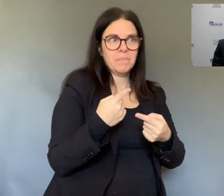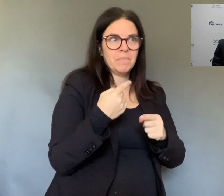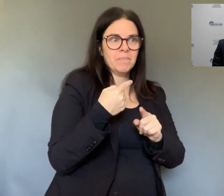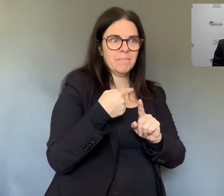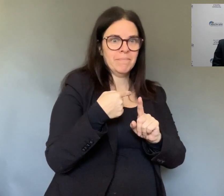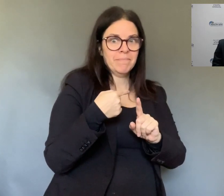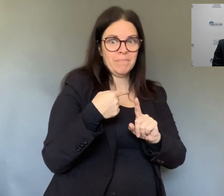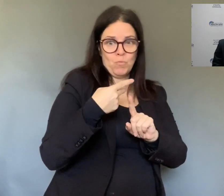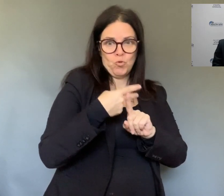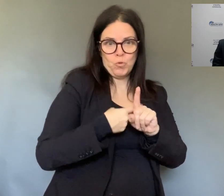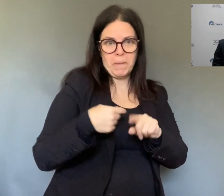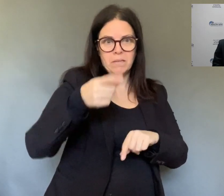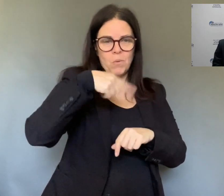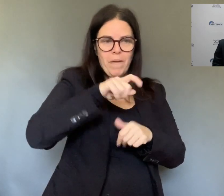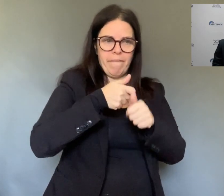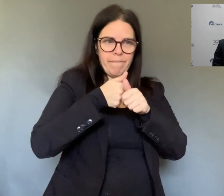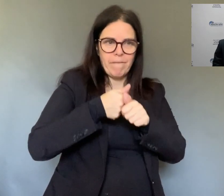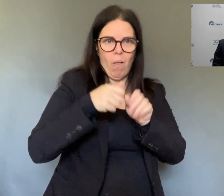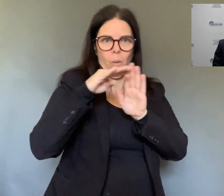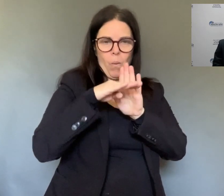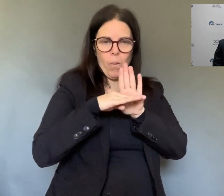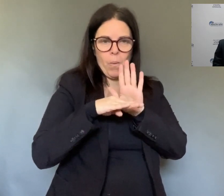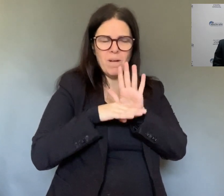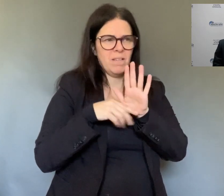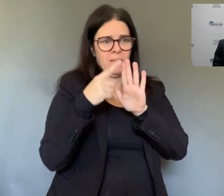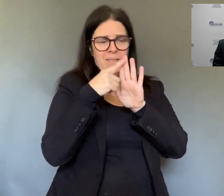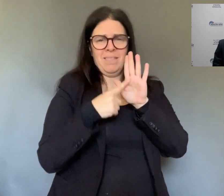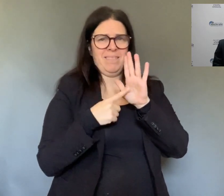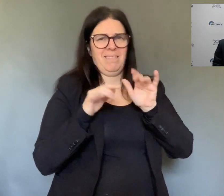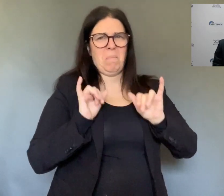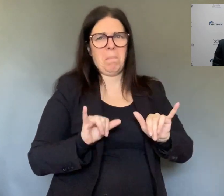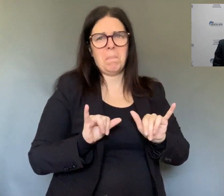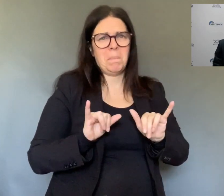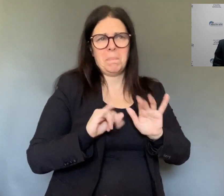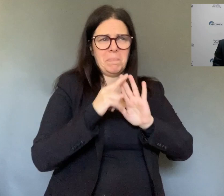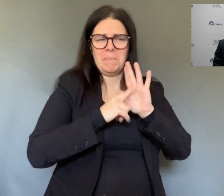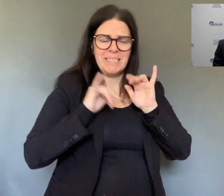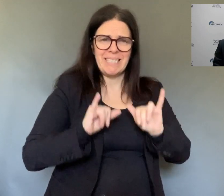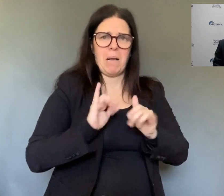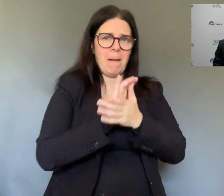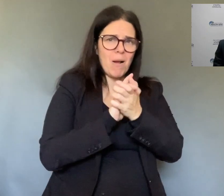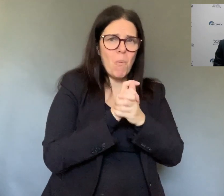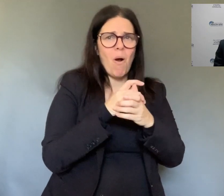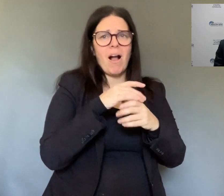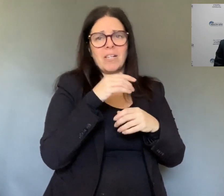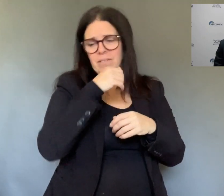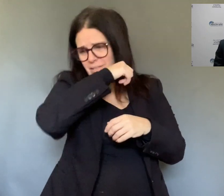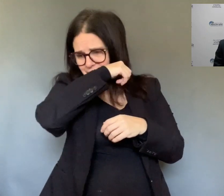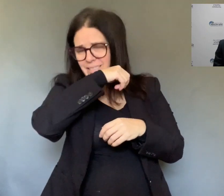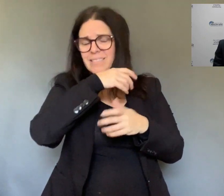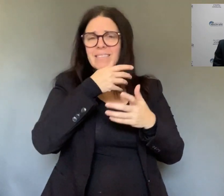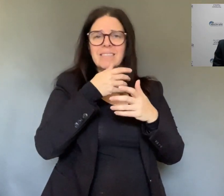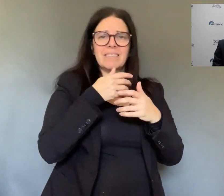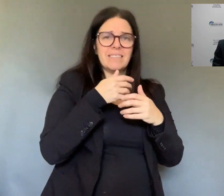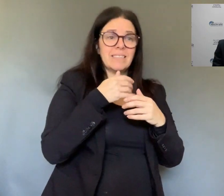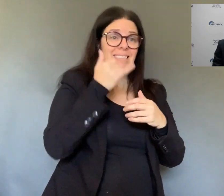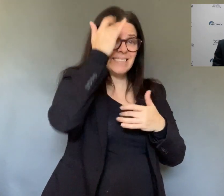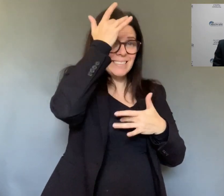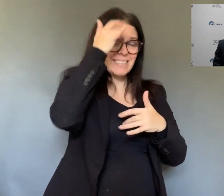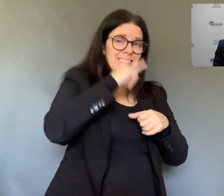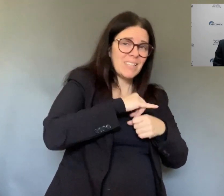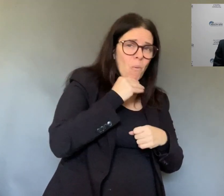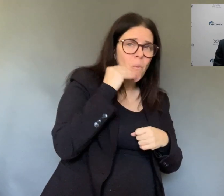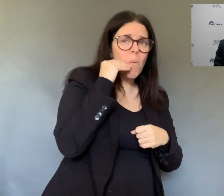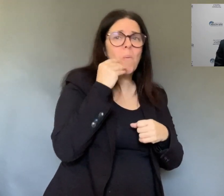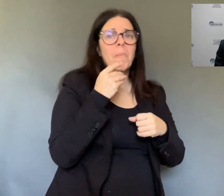longer. We still need to practice all the same practices that we are doing right now. Okay, thank you.